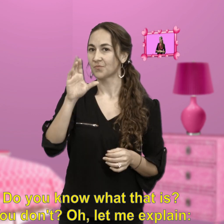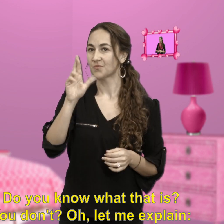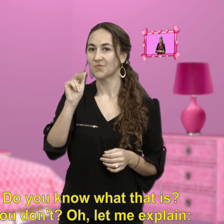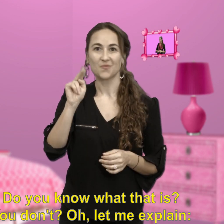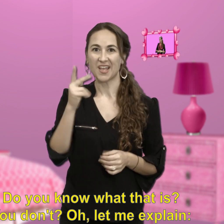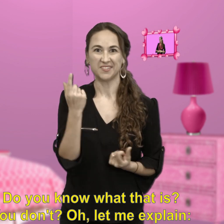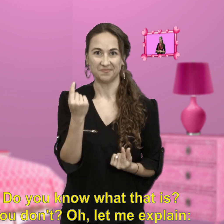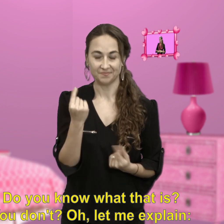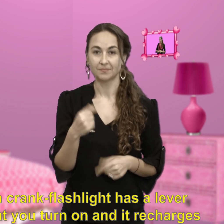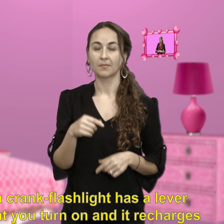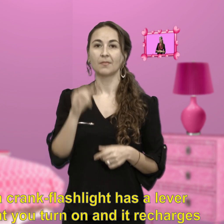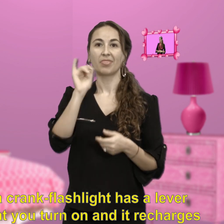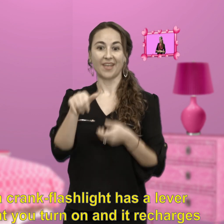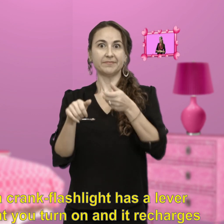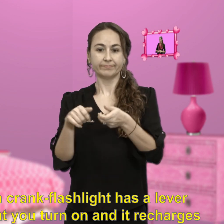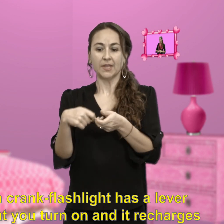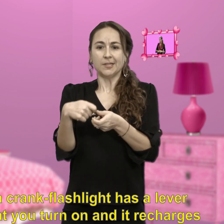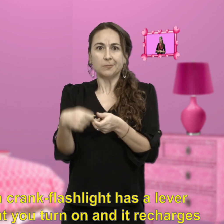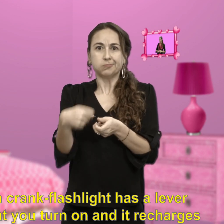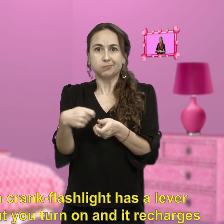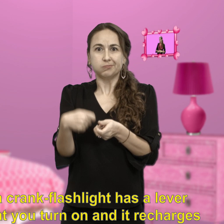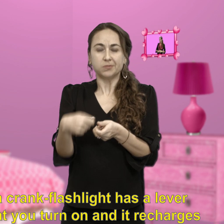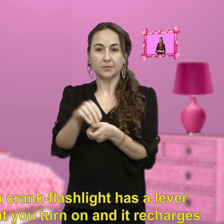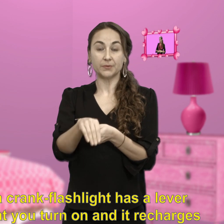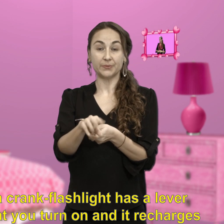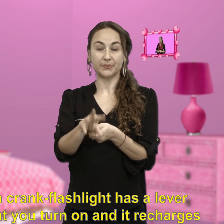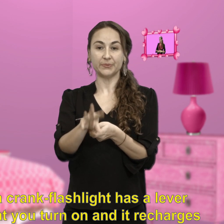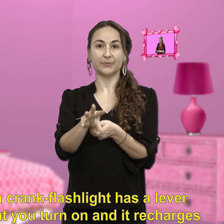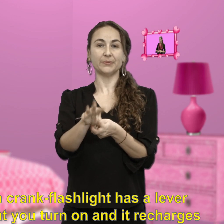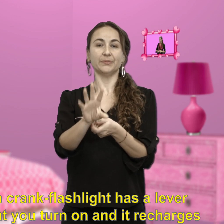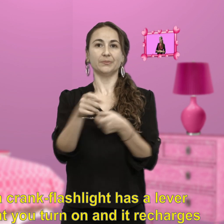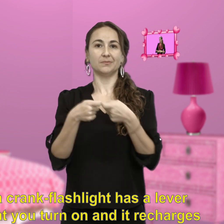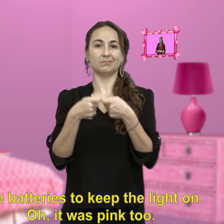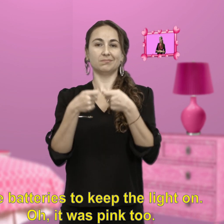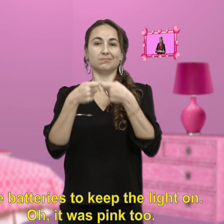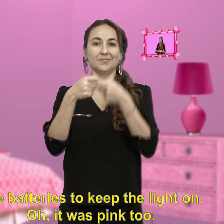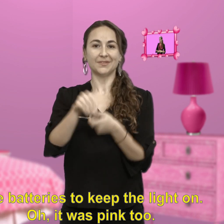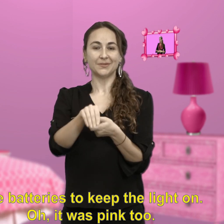explain. A crank flashlight has a lever that you turn on and it recharges the batteries to keep the light